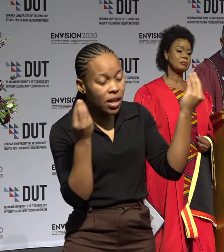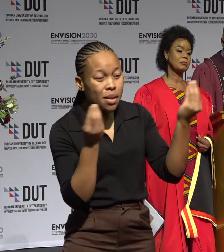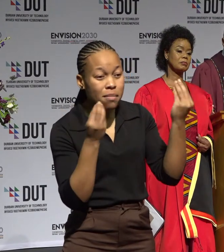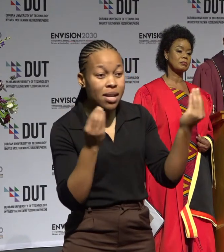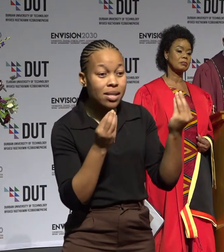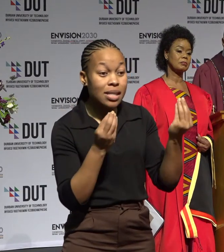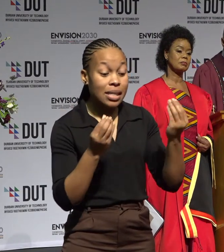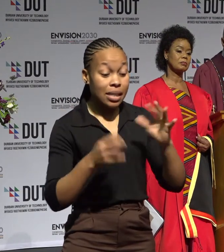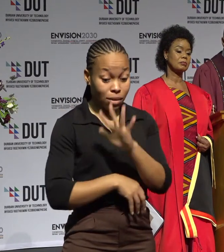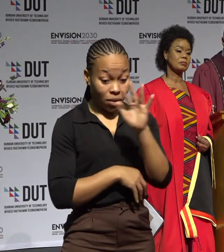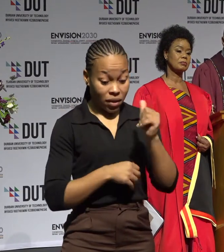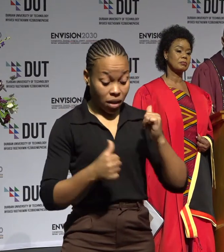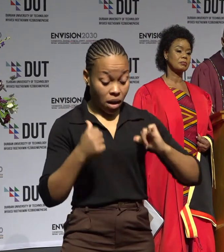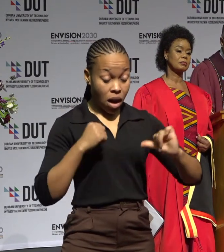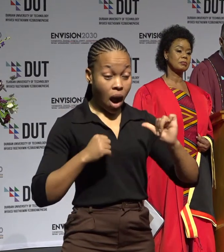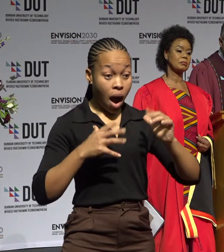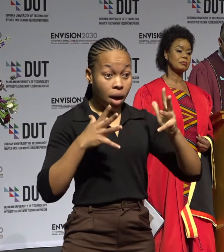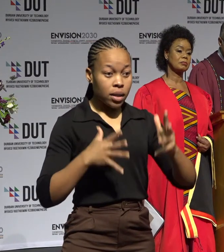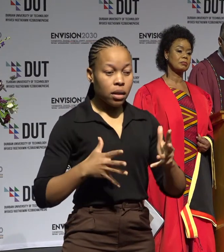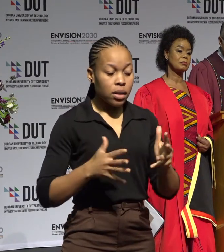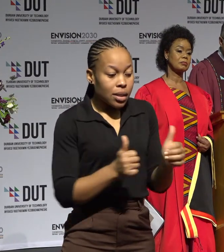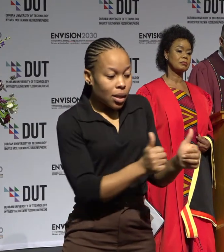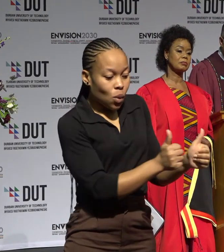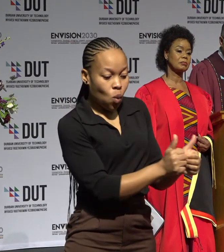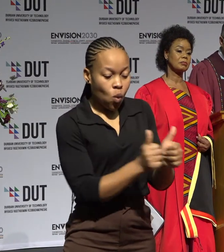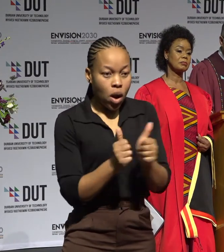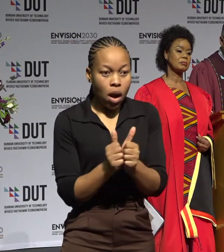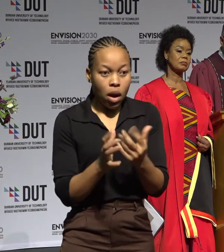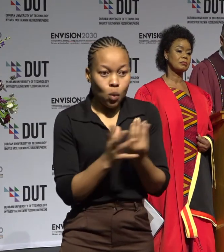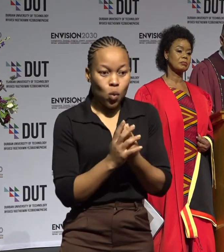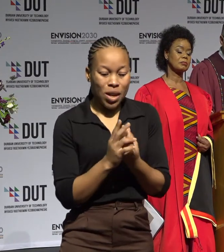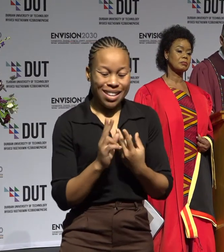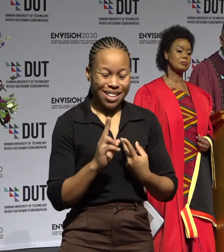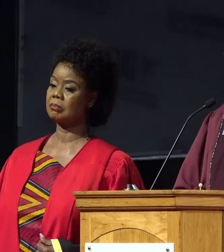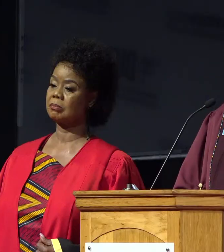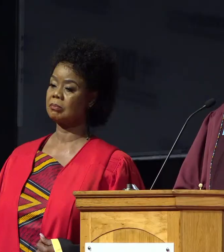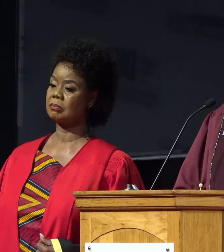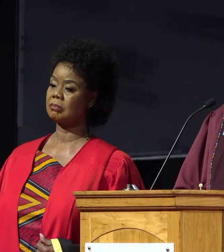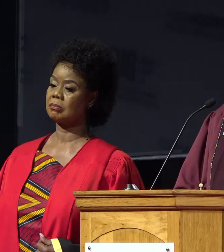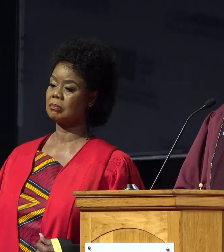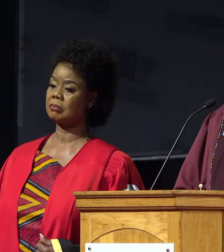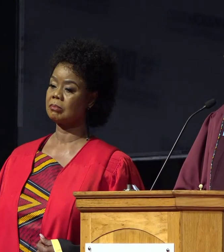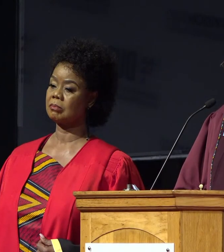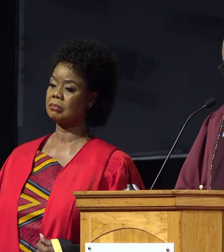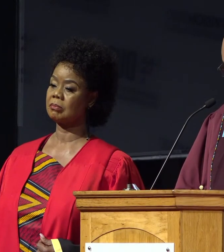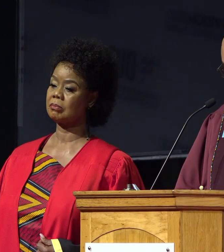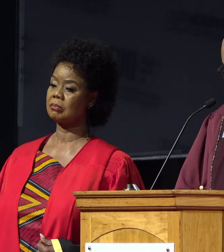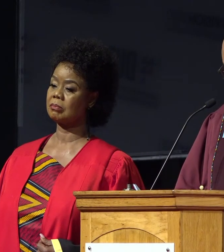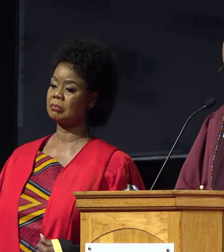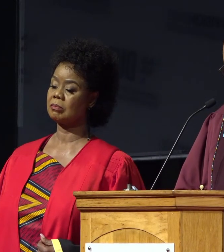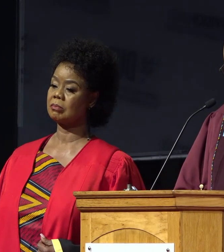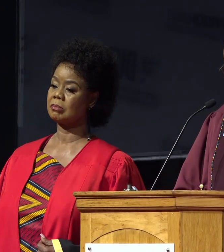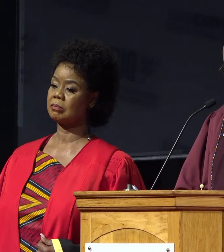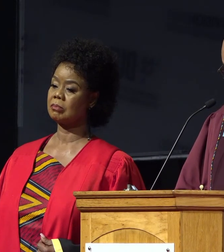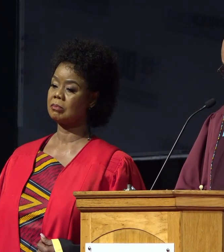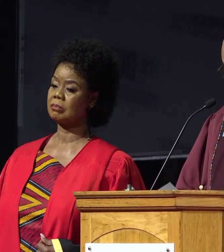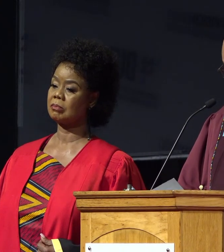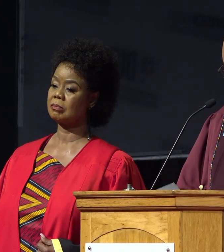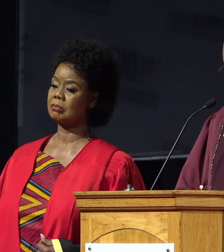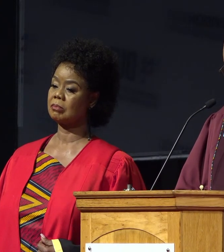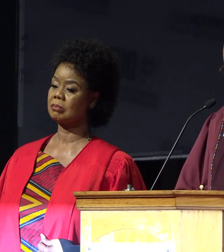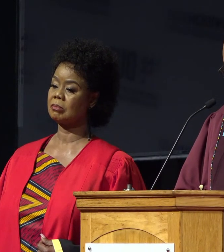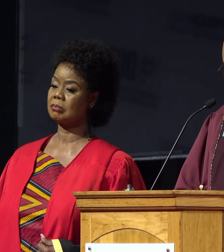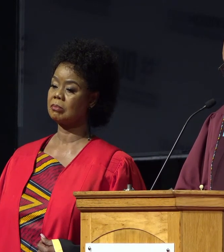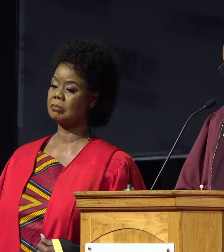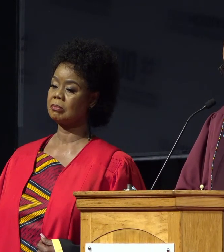Makeba. She worked with both of them, and together these three legends toured Europe and Africa. In